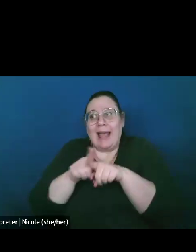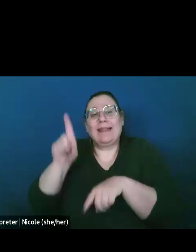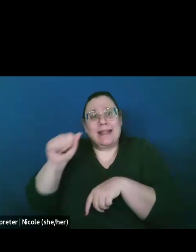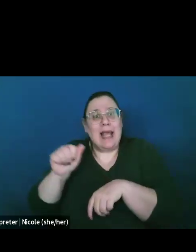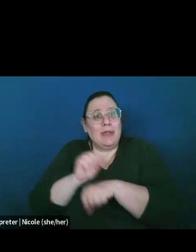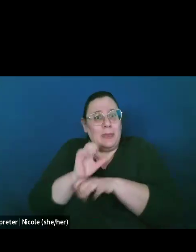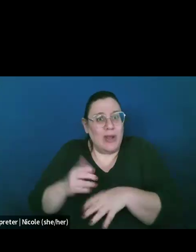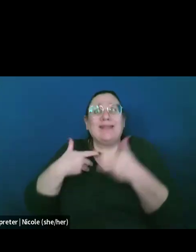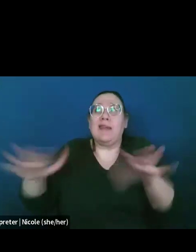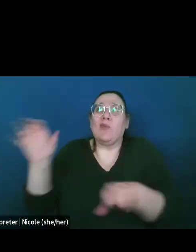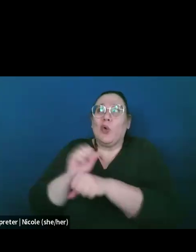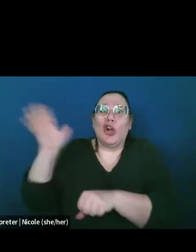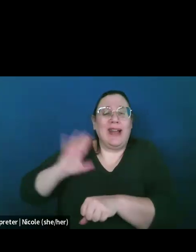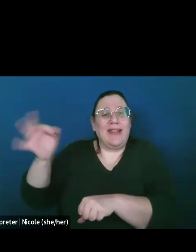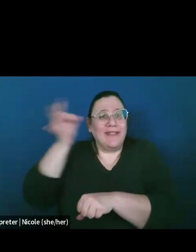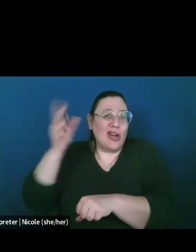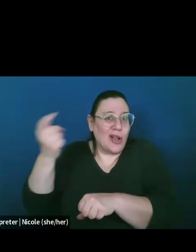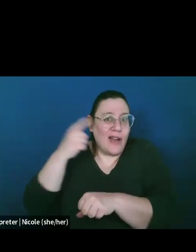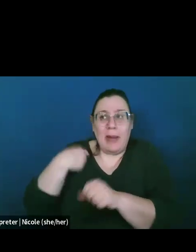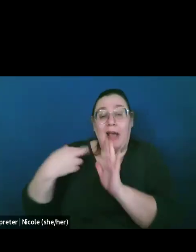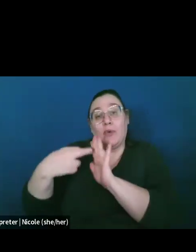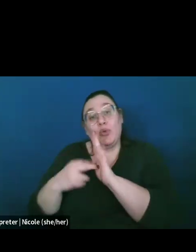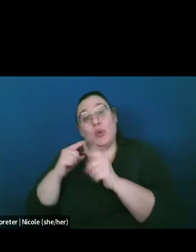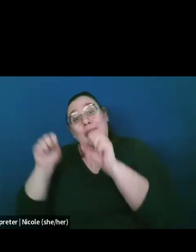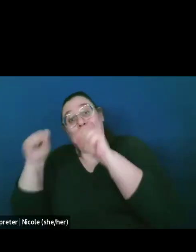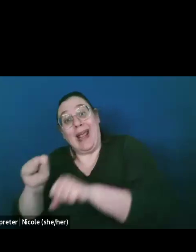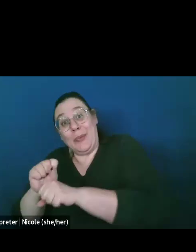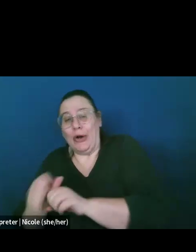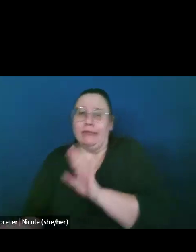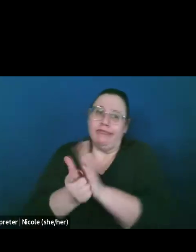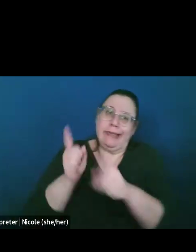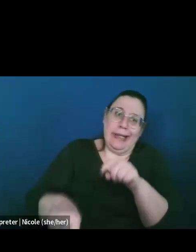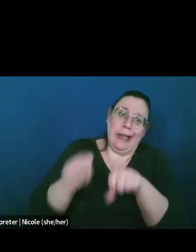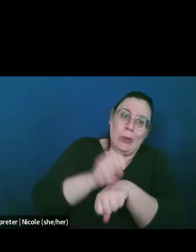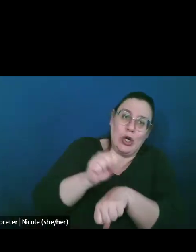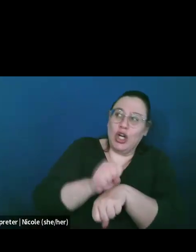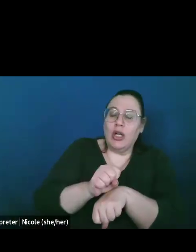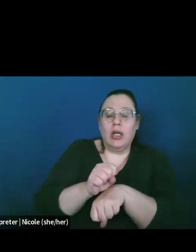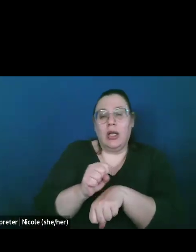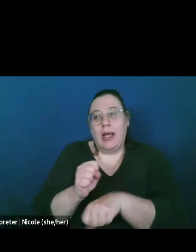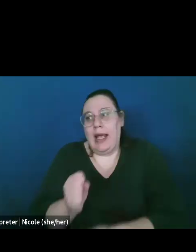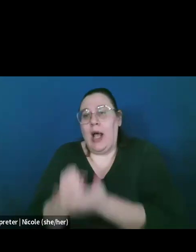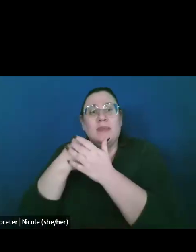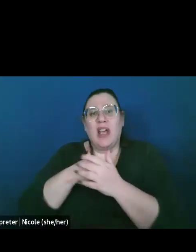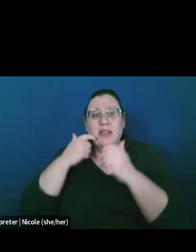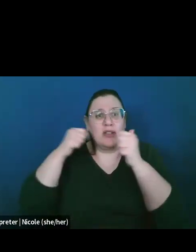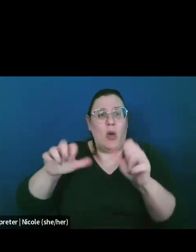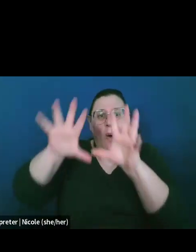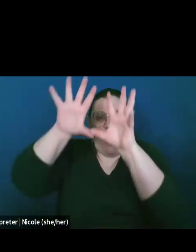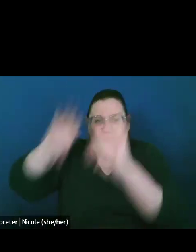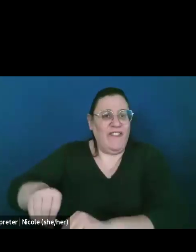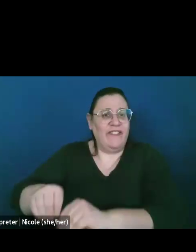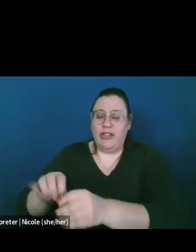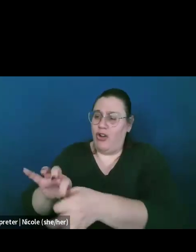in a federal government where there are rules about when you can and can't work, um, that really helps us turn off so that we are rested so that we